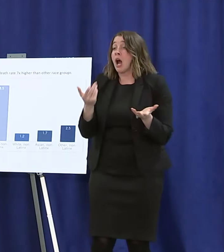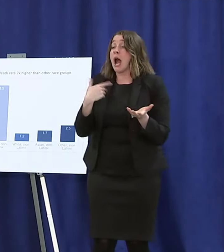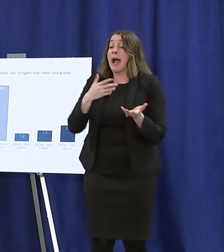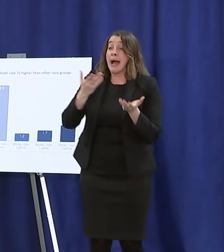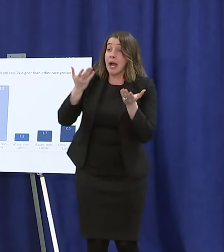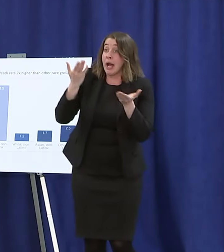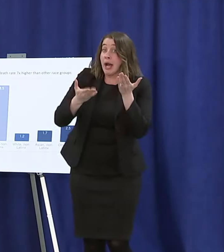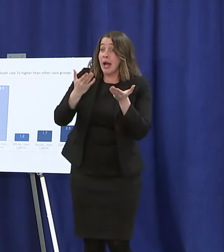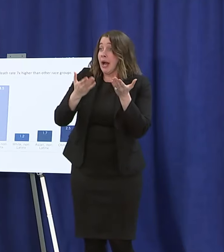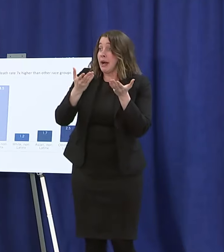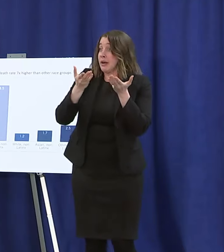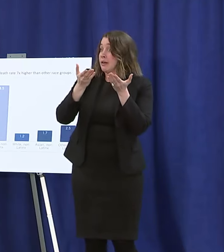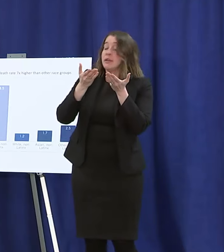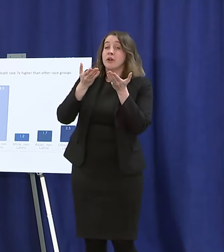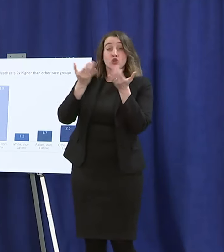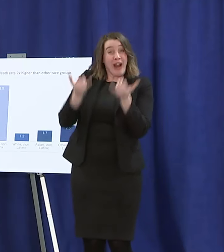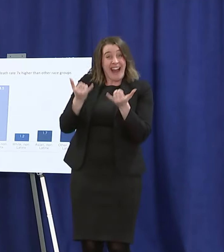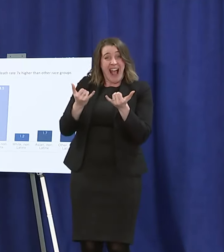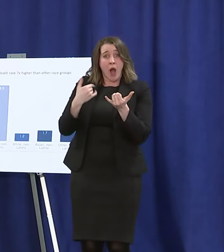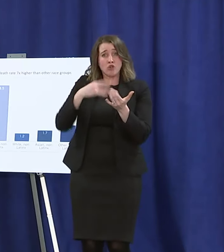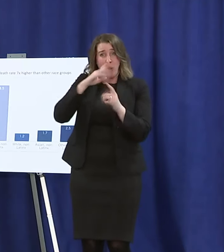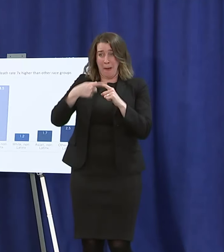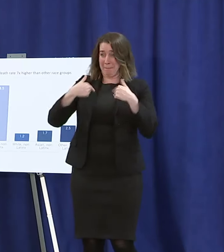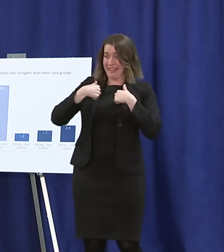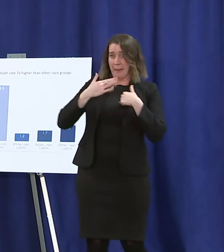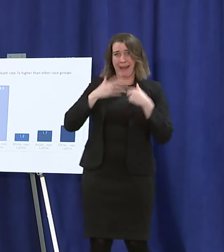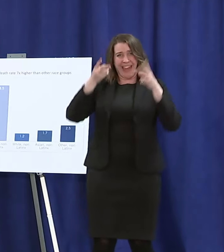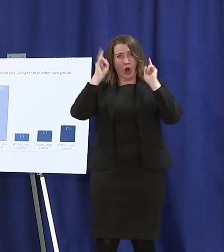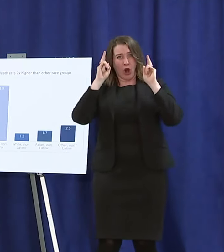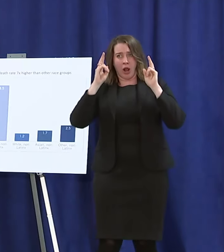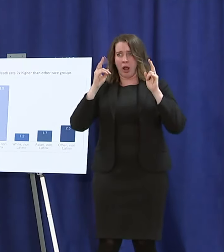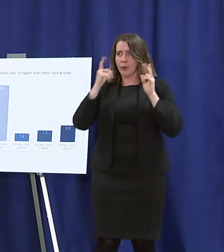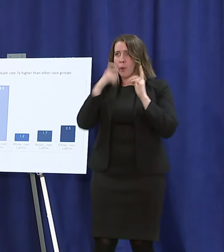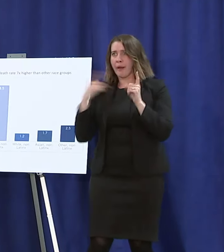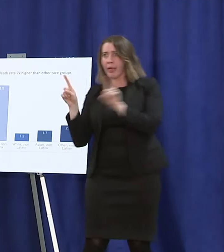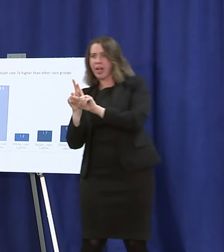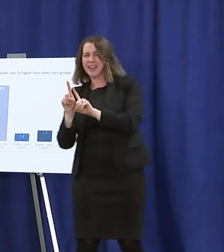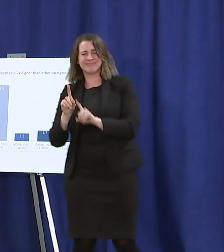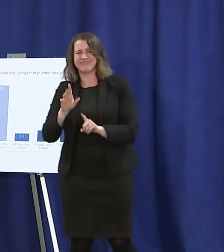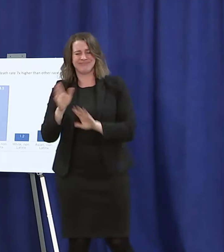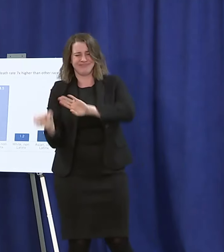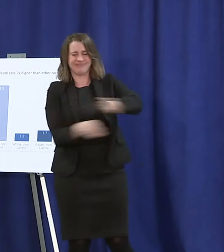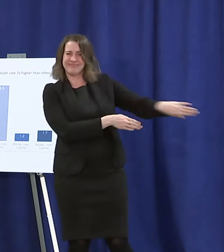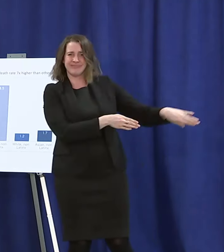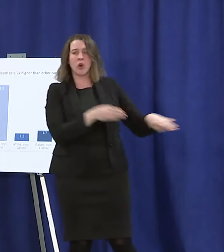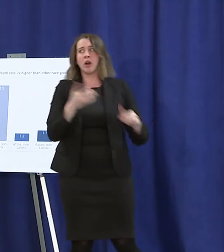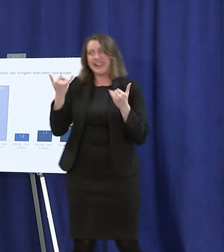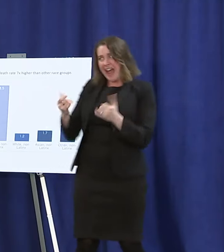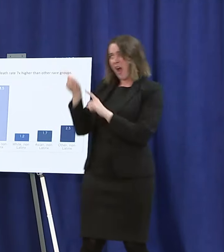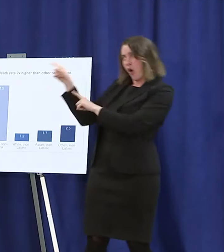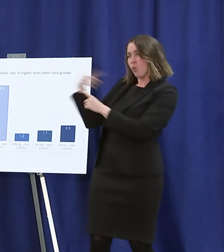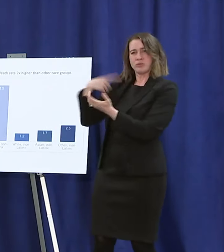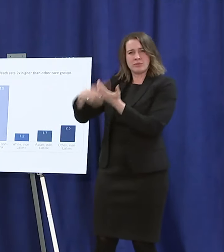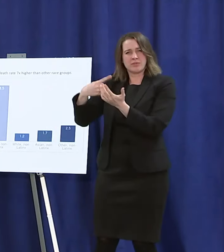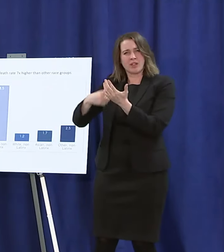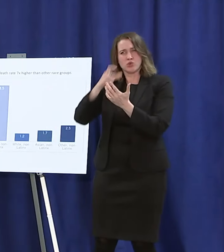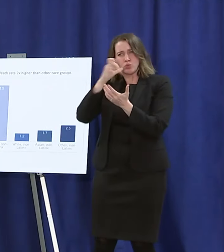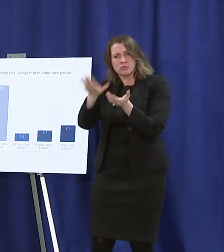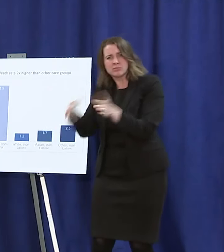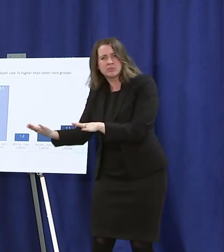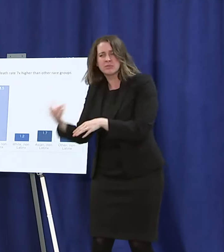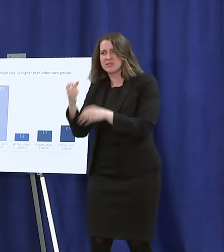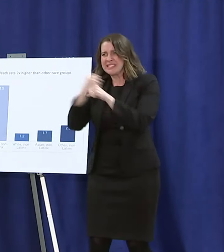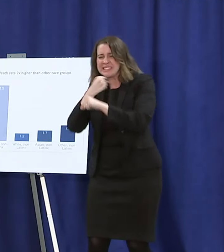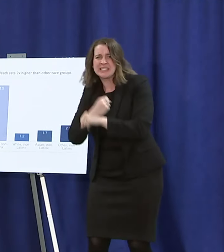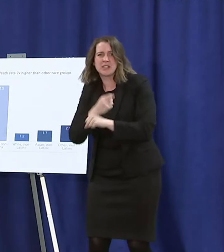is we're talking about people dying here. We're talking about significant health disparities. I think that's what people care